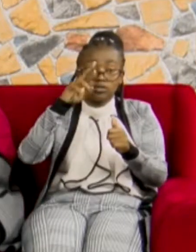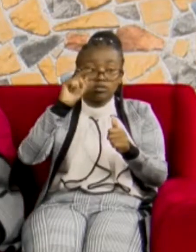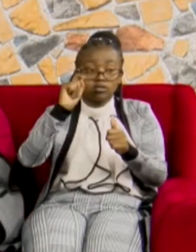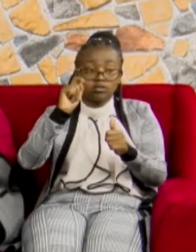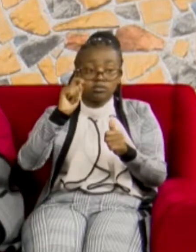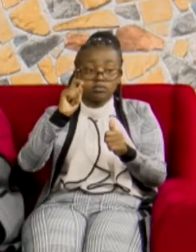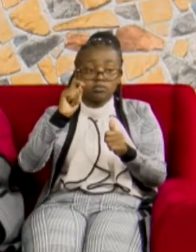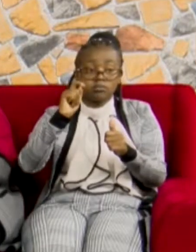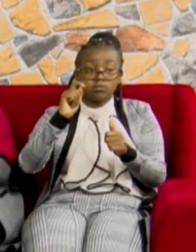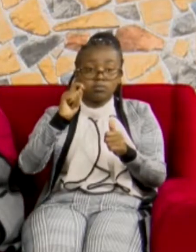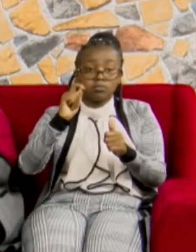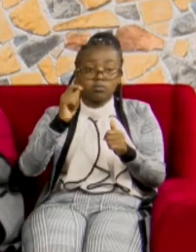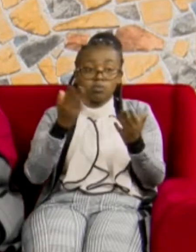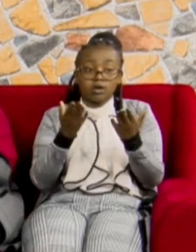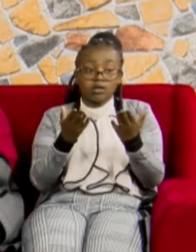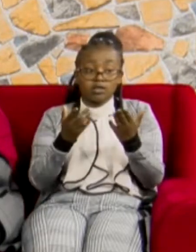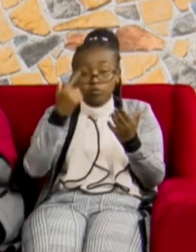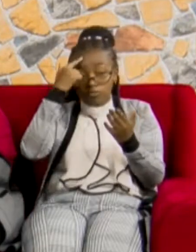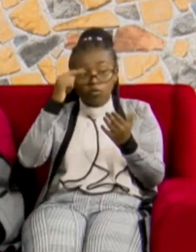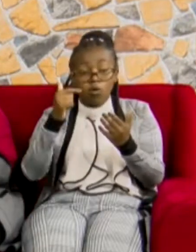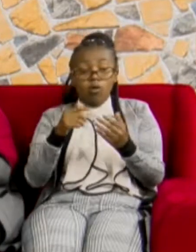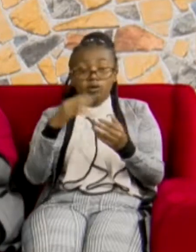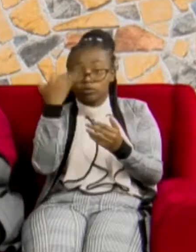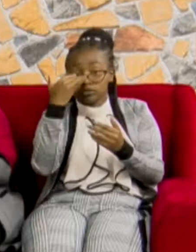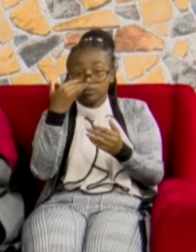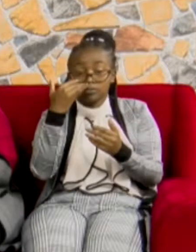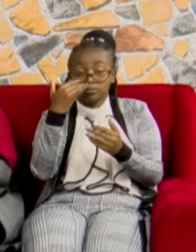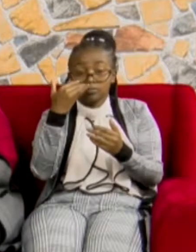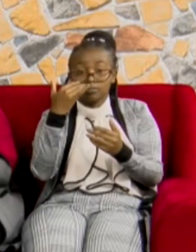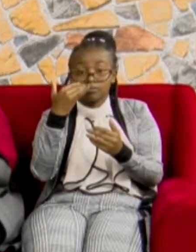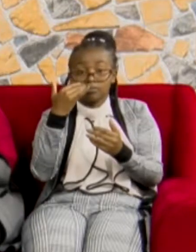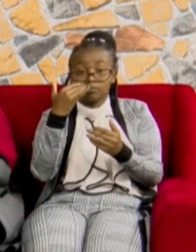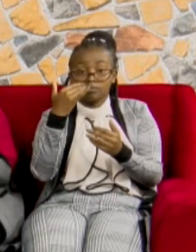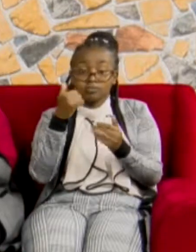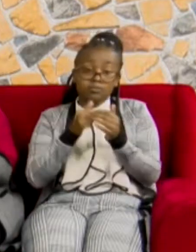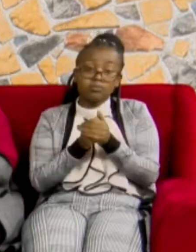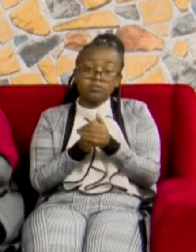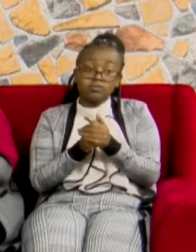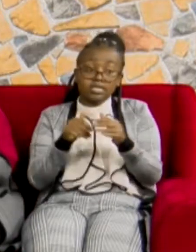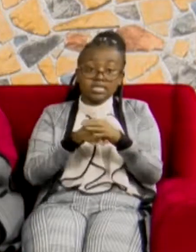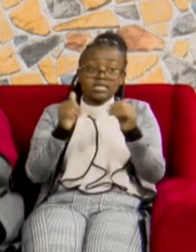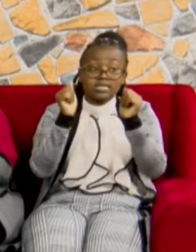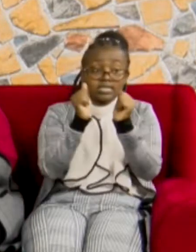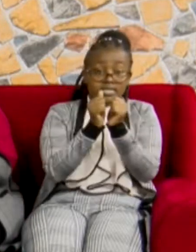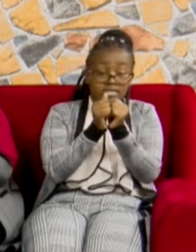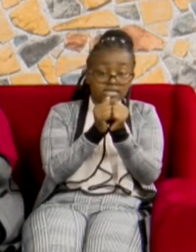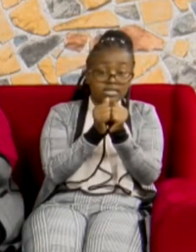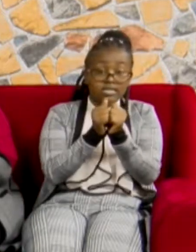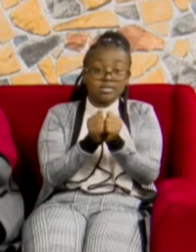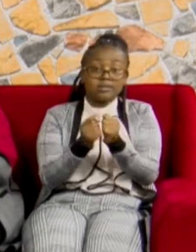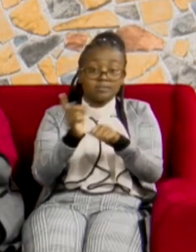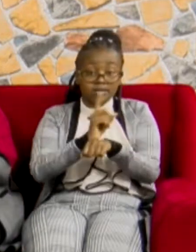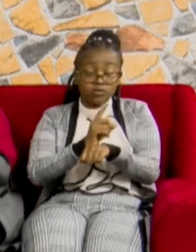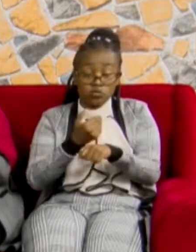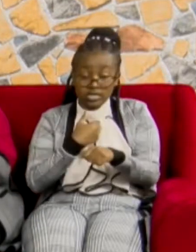for autism, but there's a new test that's a rapid. Like in 10 minutes you have certain tools that